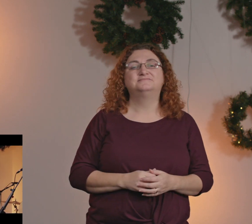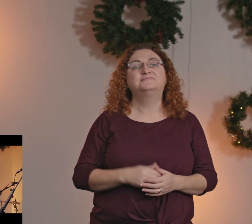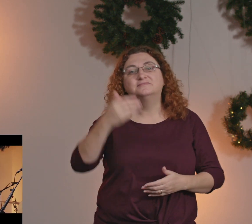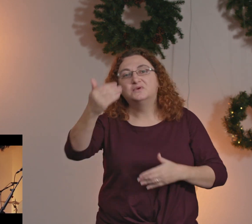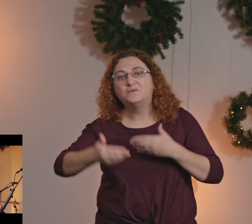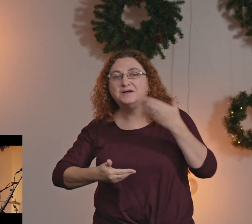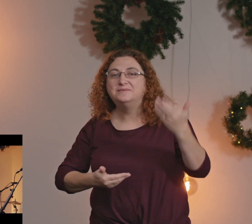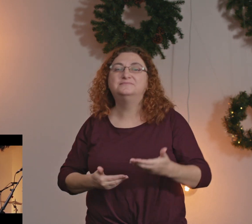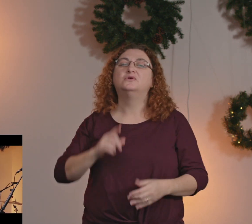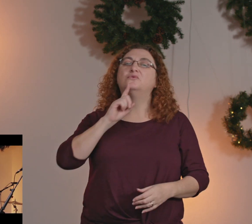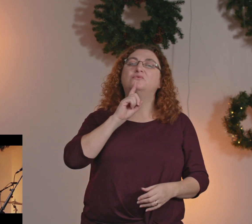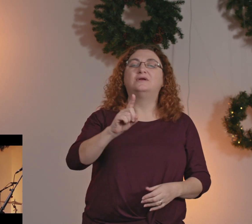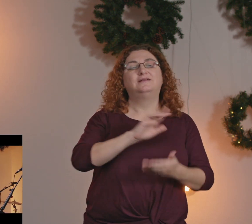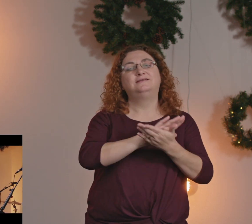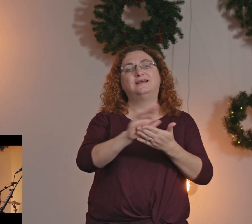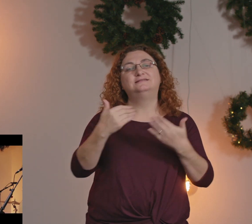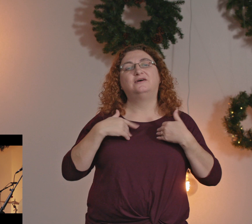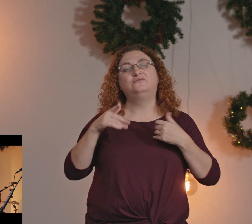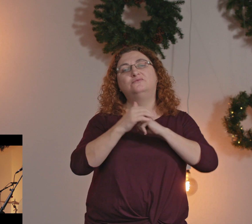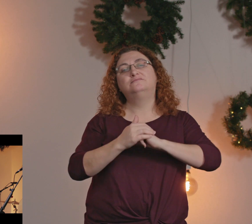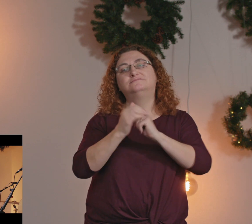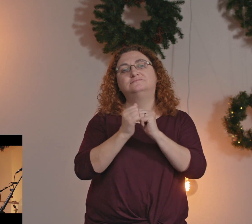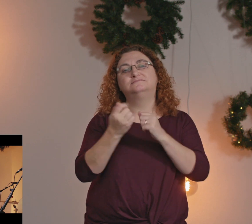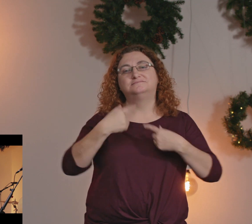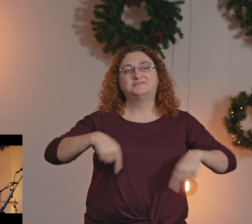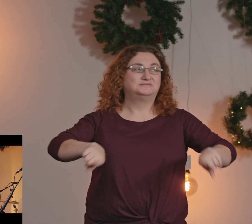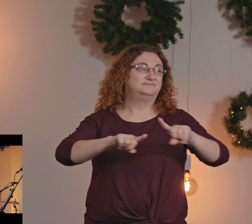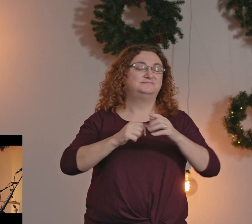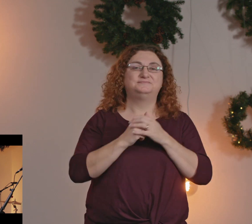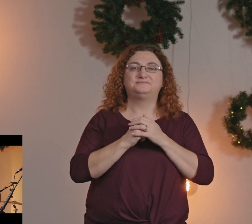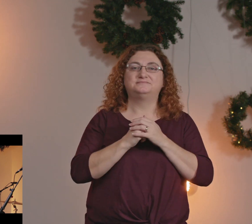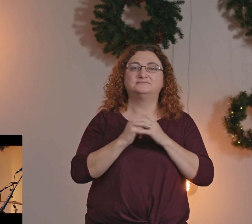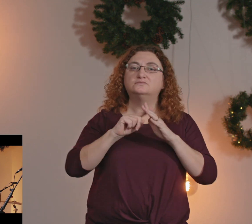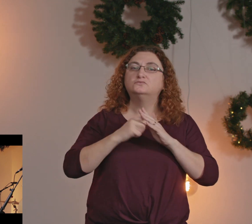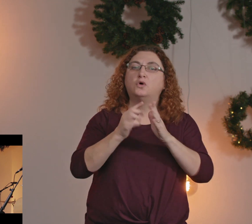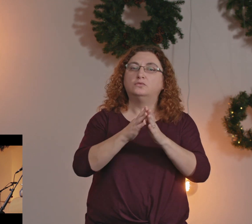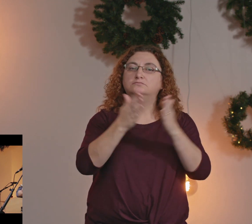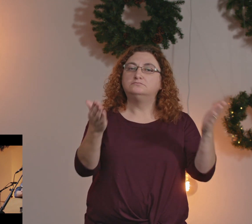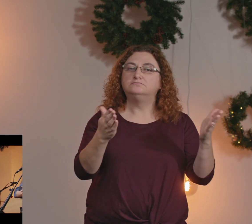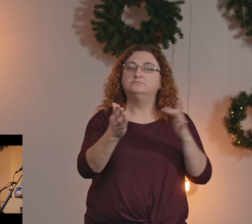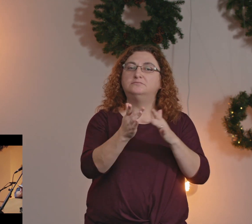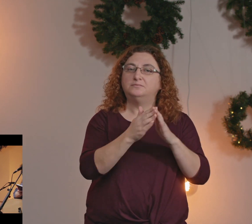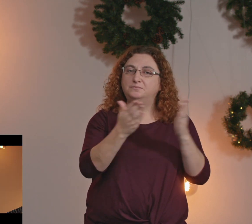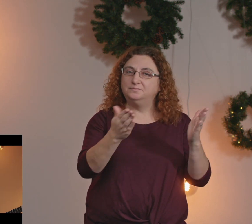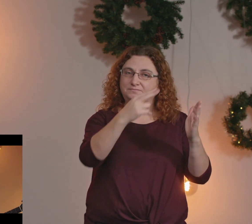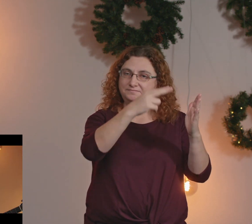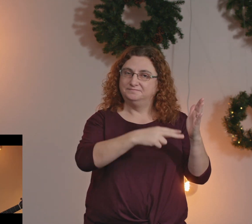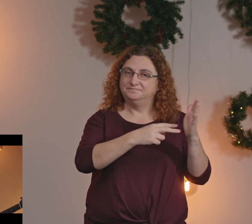Welcome here today, everyone. It's so good to have you worshiping with us. We want to start by reading from God's Word. So Kendra's going to do that. Let's join in with